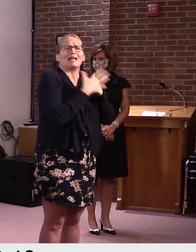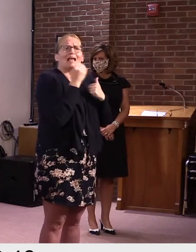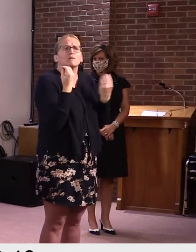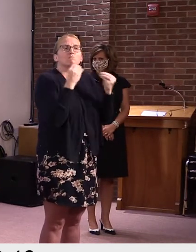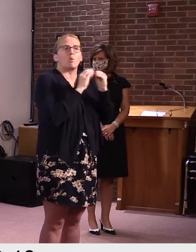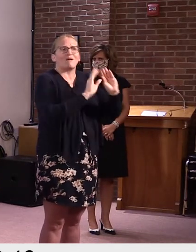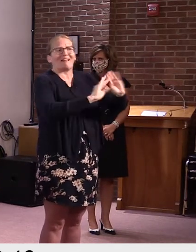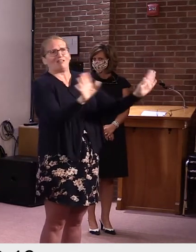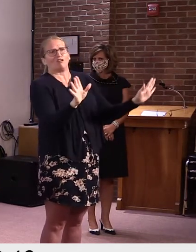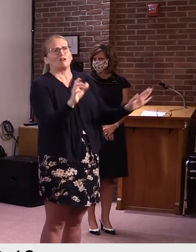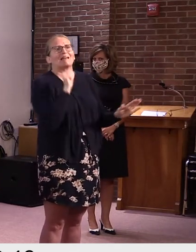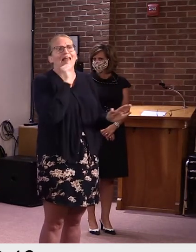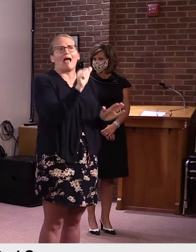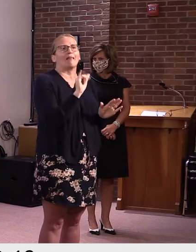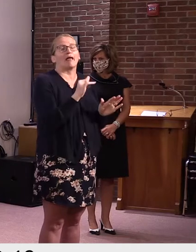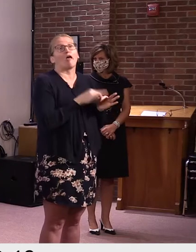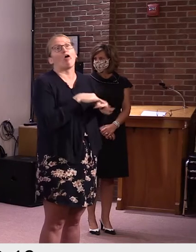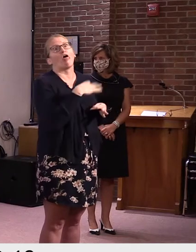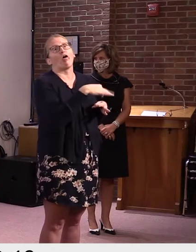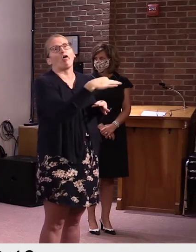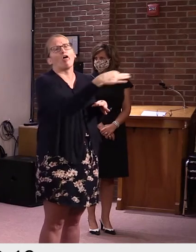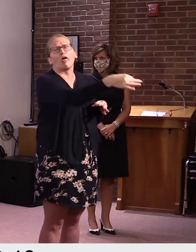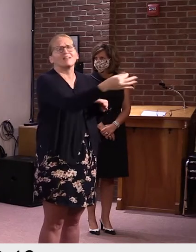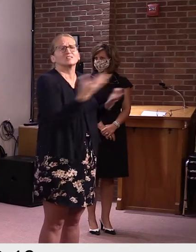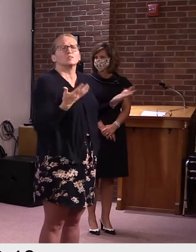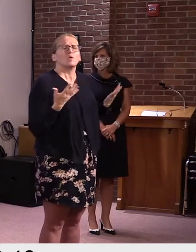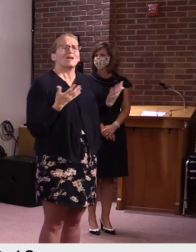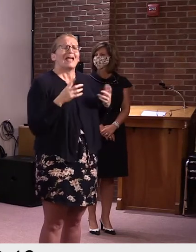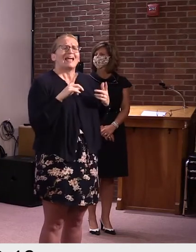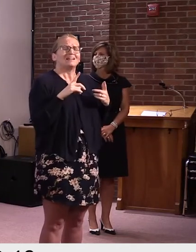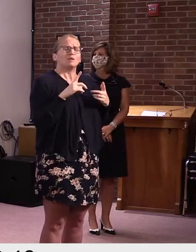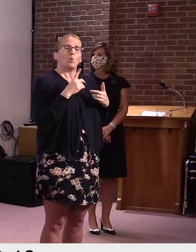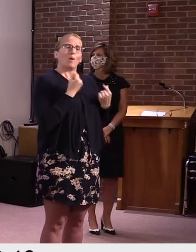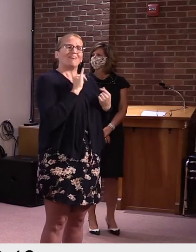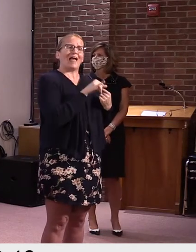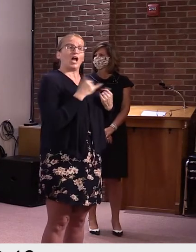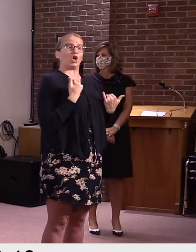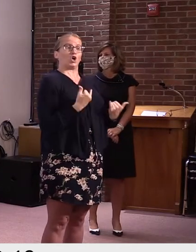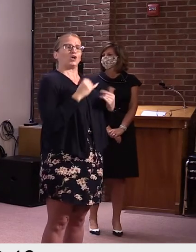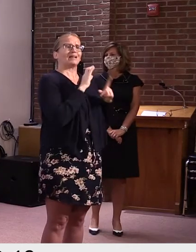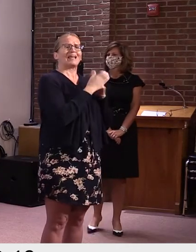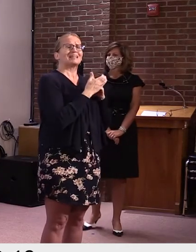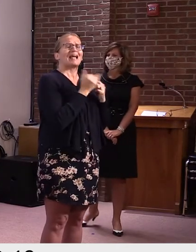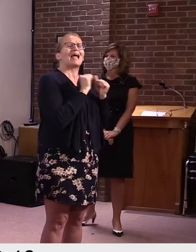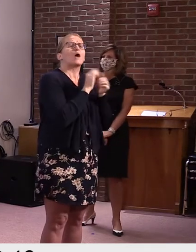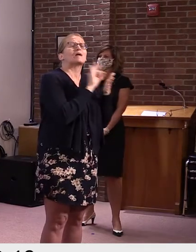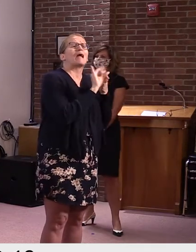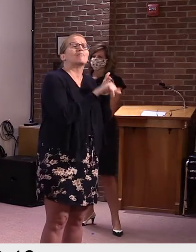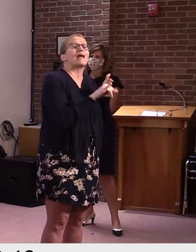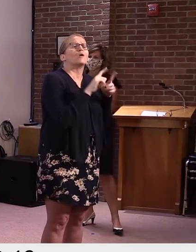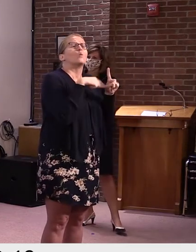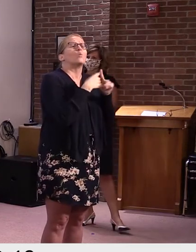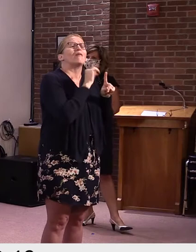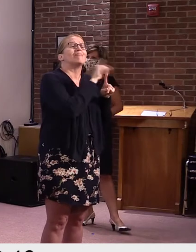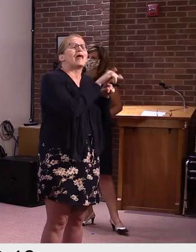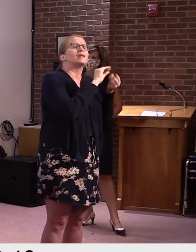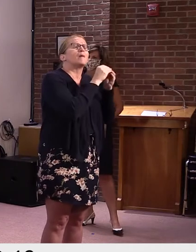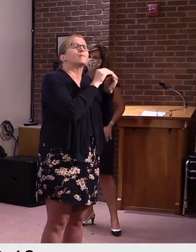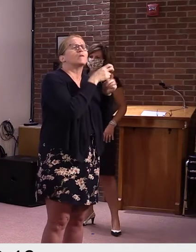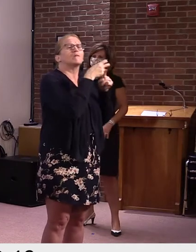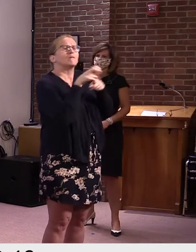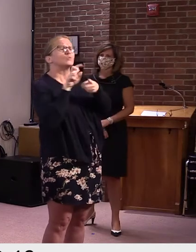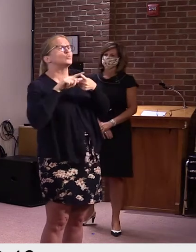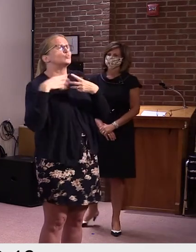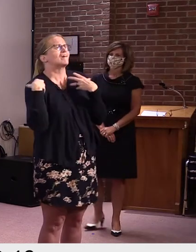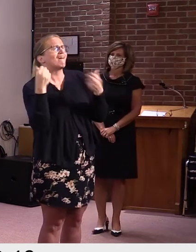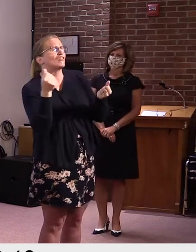what a current case is? At what point does somebody become recovered? I might ask Commissioner Levine to comment,